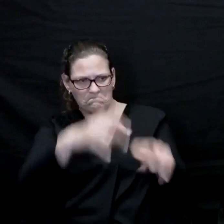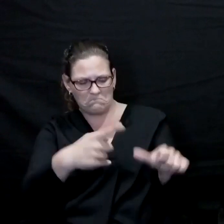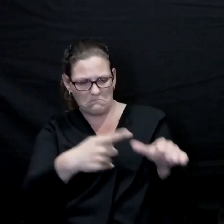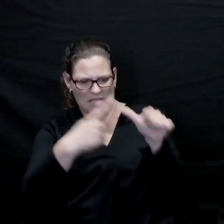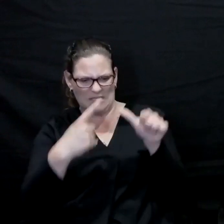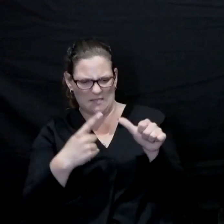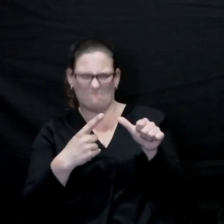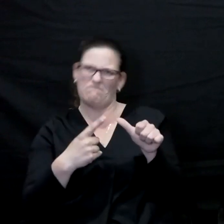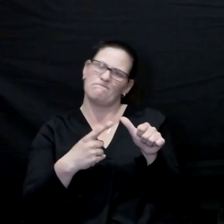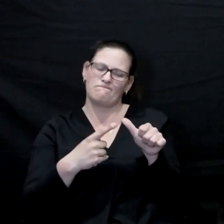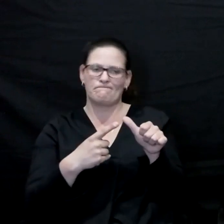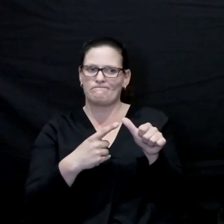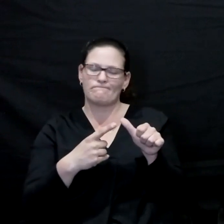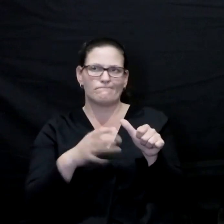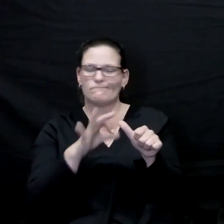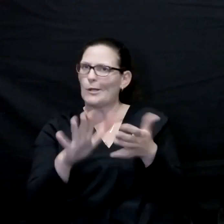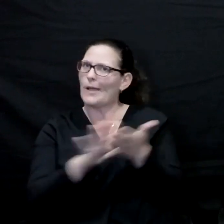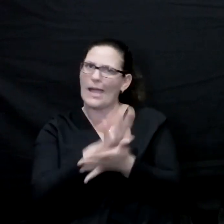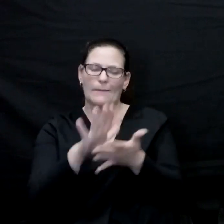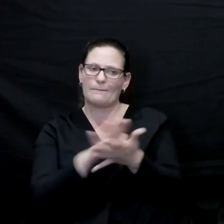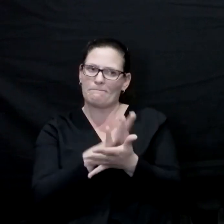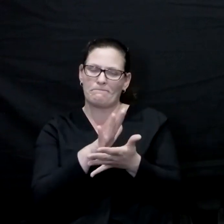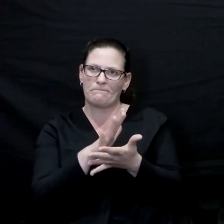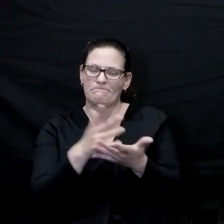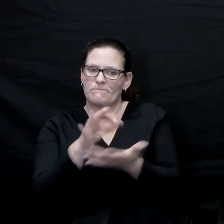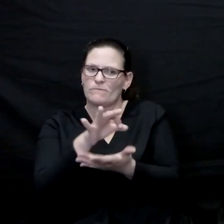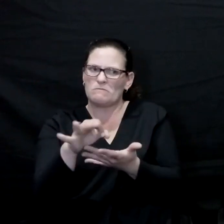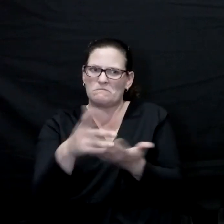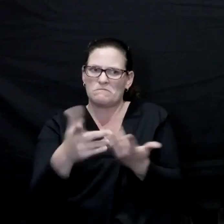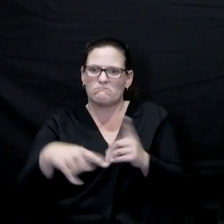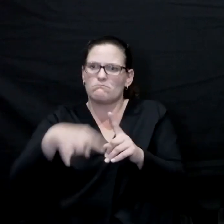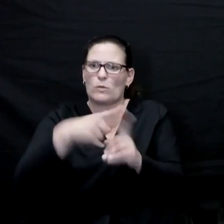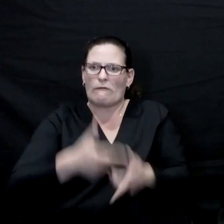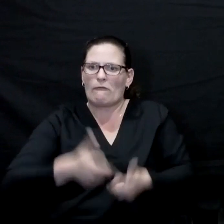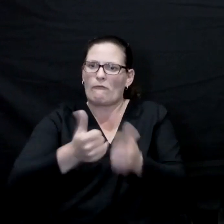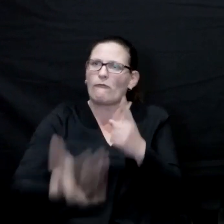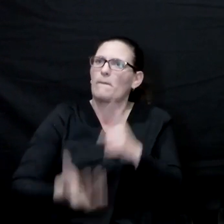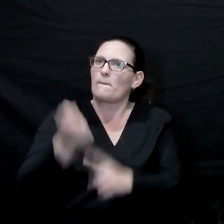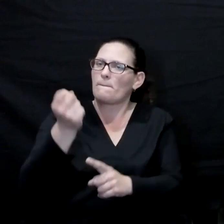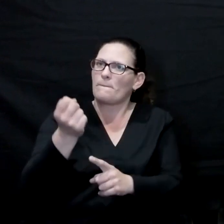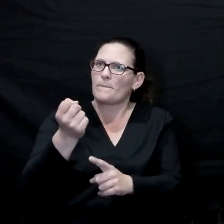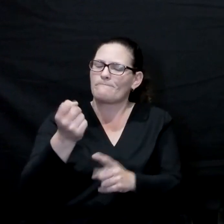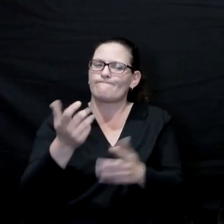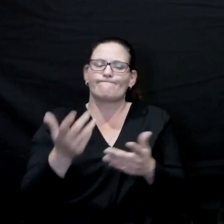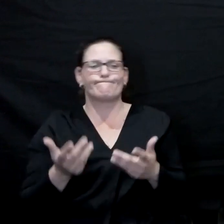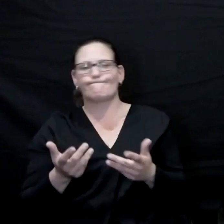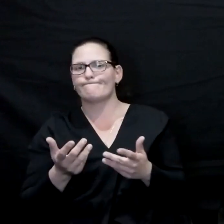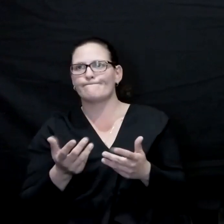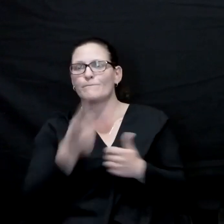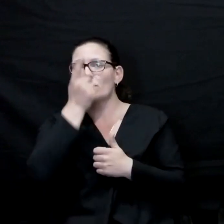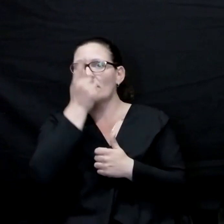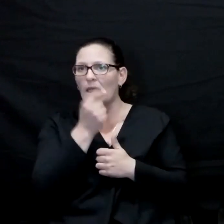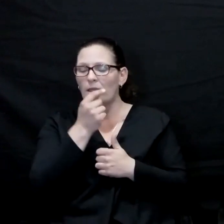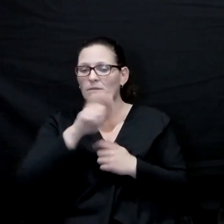that you had a positive outcome, and I do hope that you do, if you're not happy with that outcome, you can